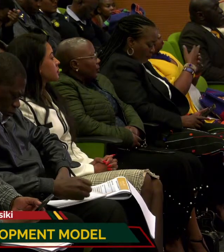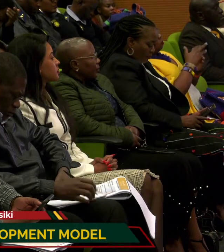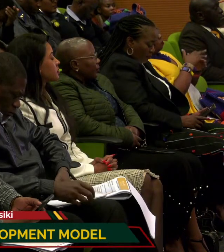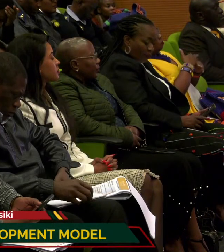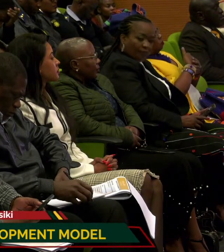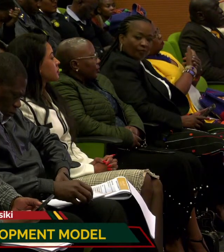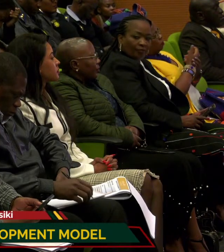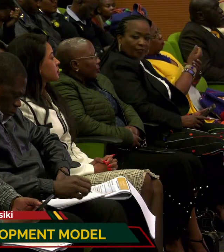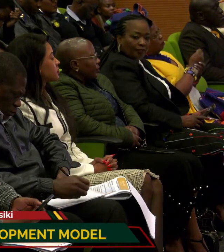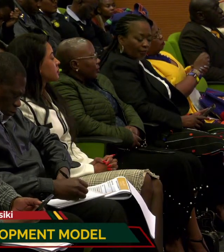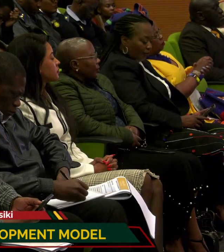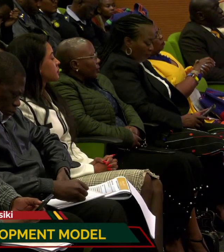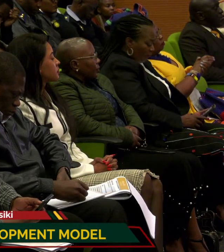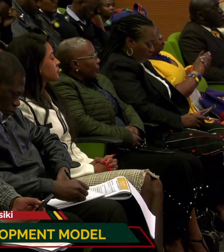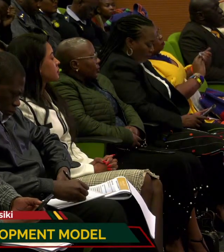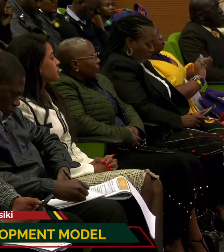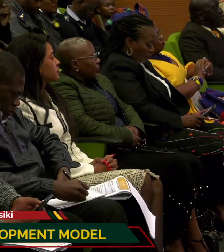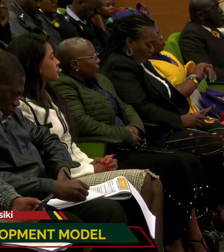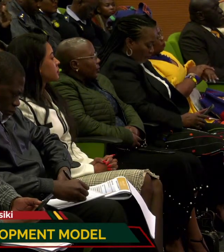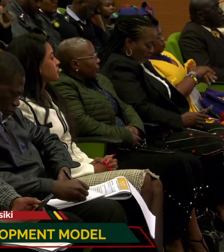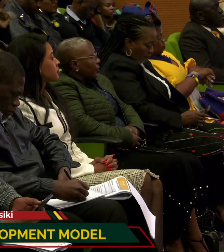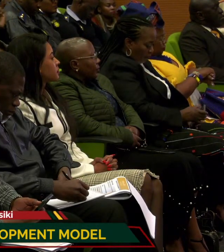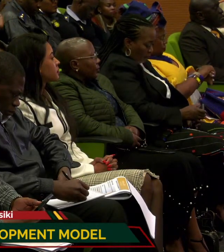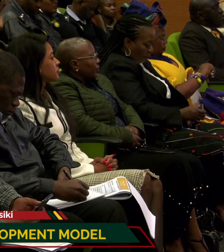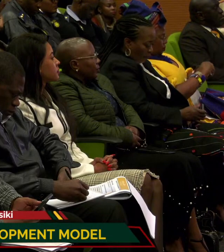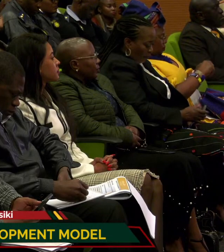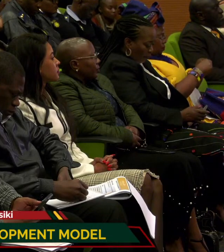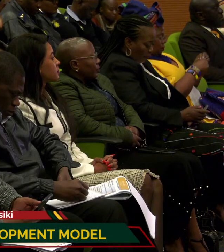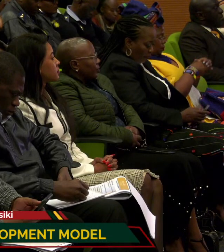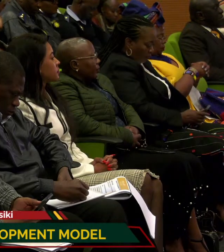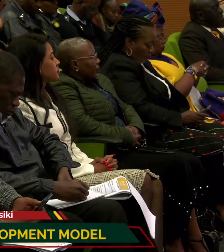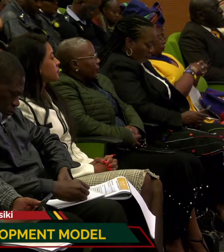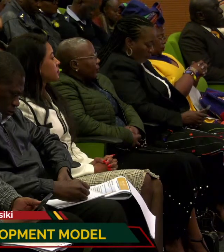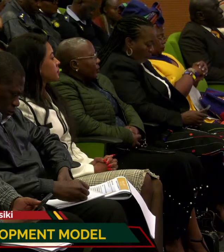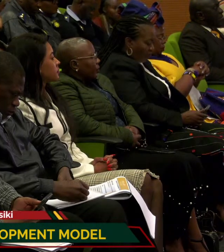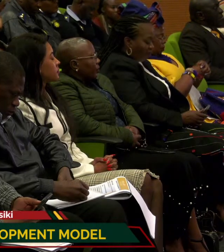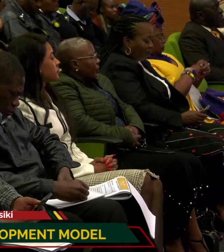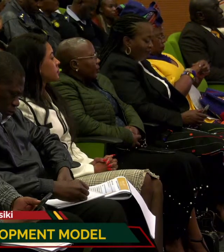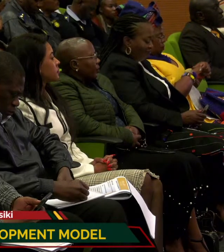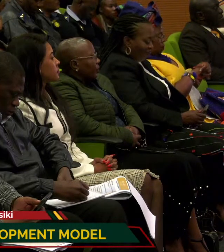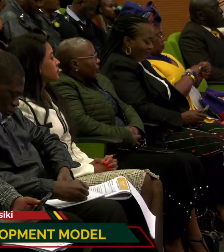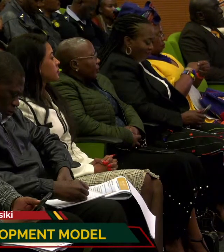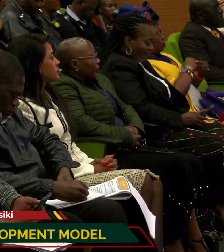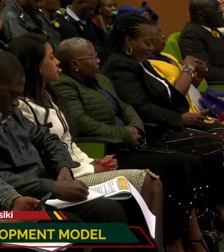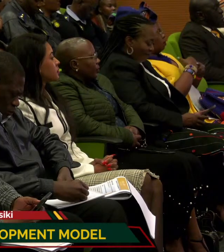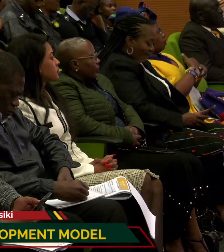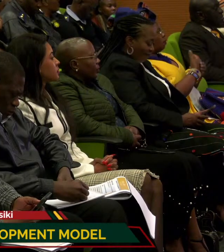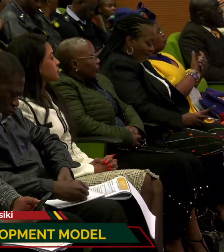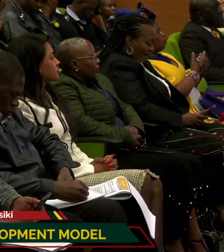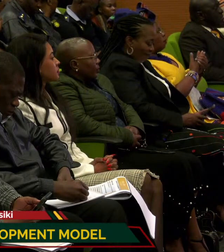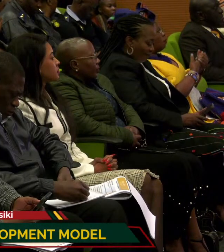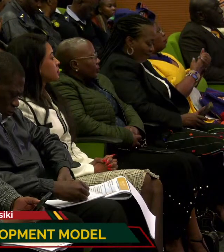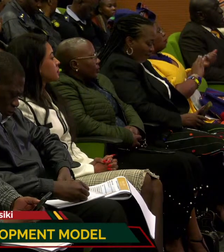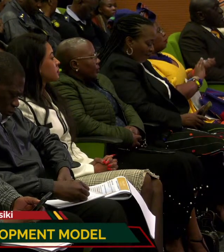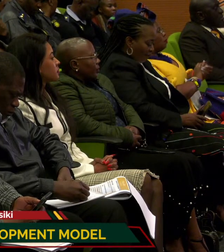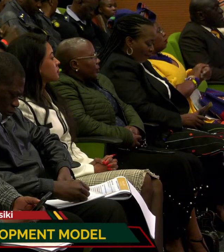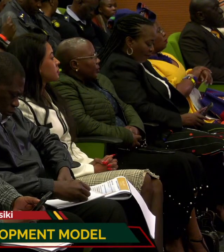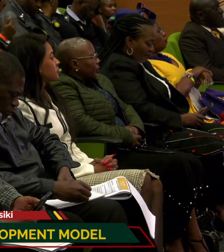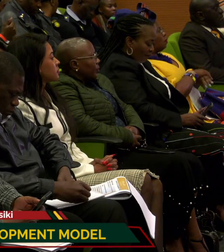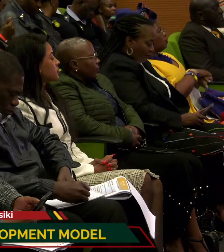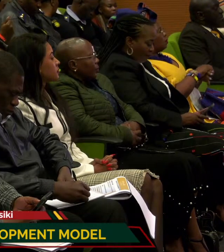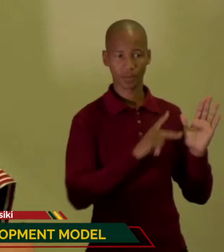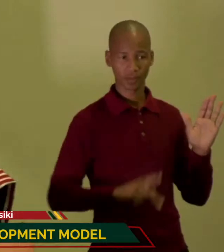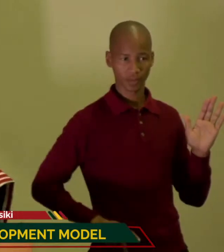term of administration. So I here with a vested interest on behalf of the premier and the